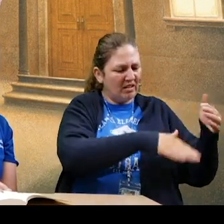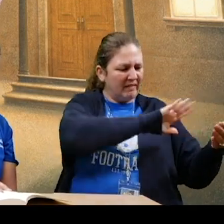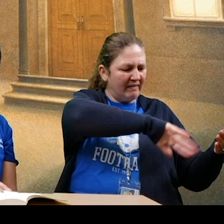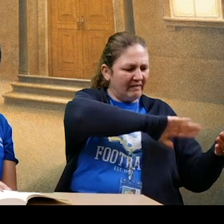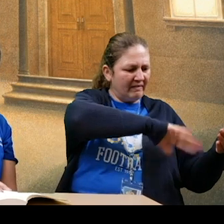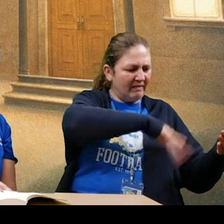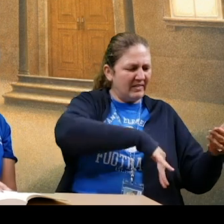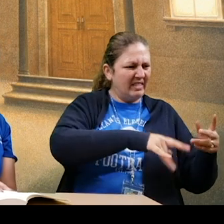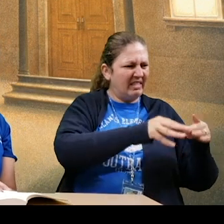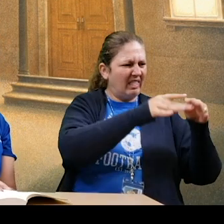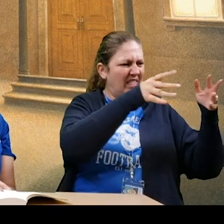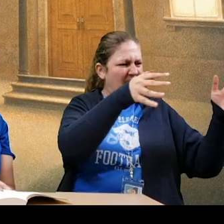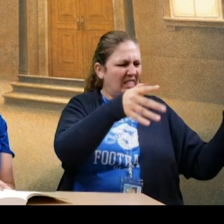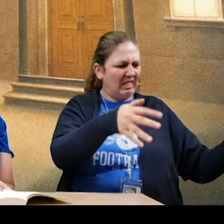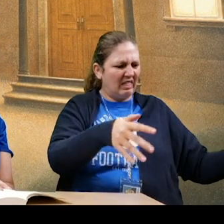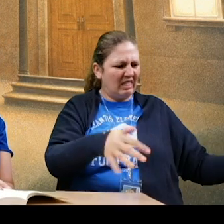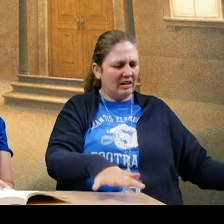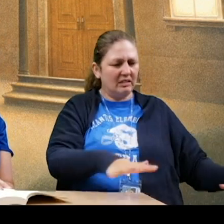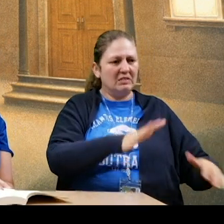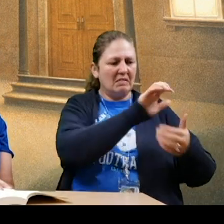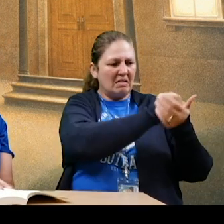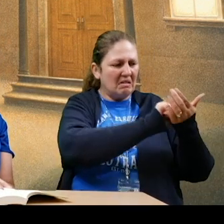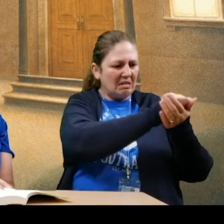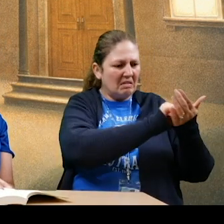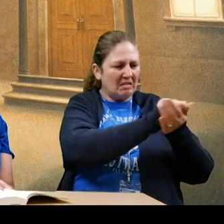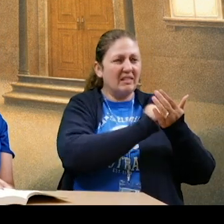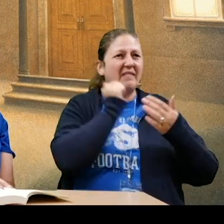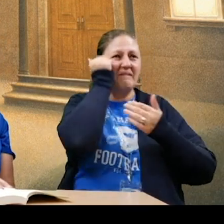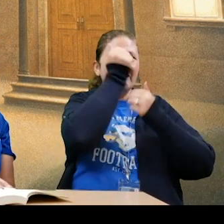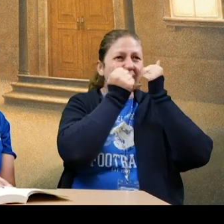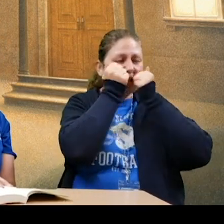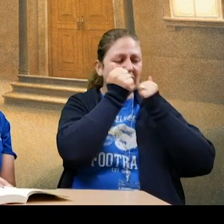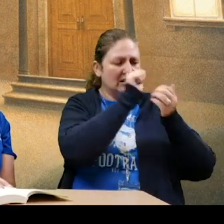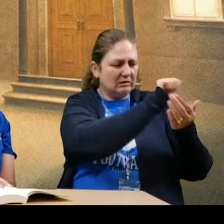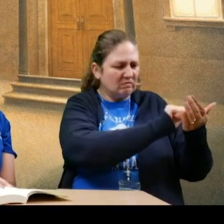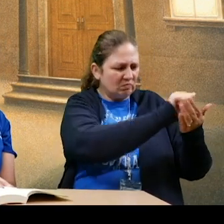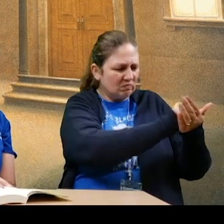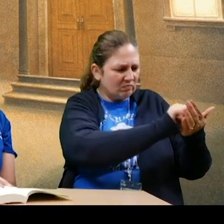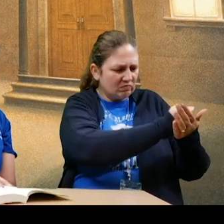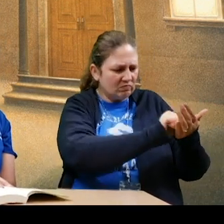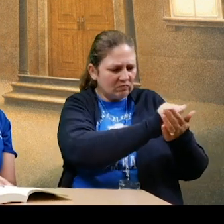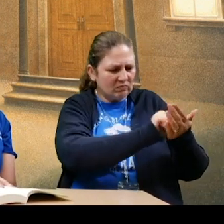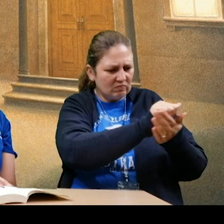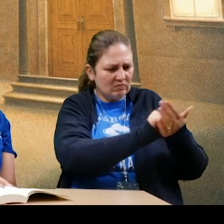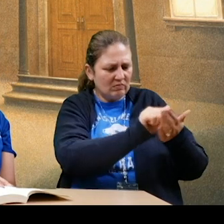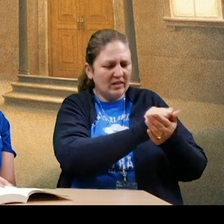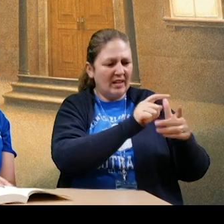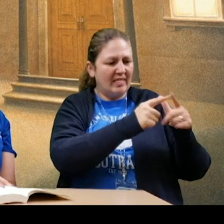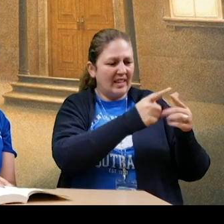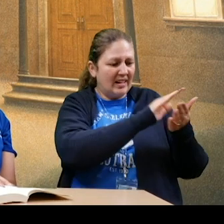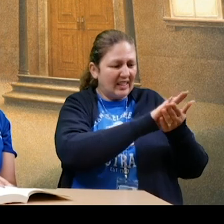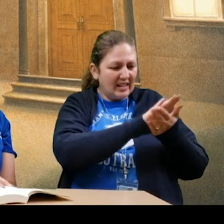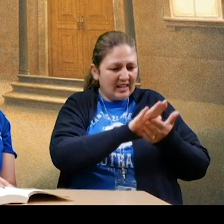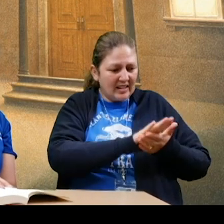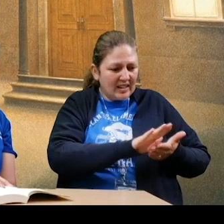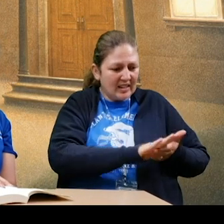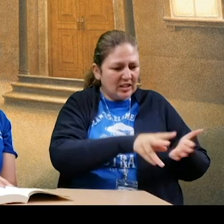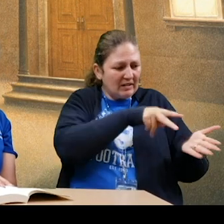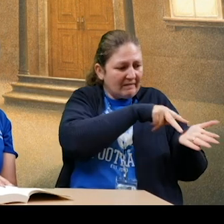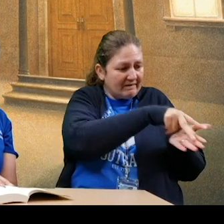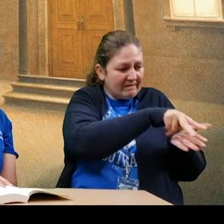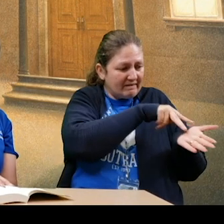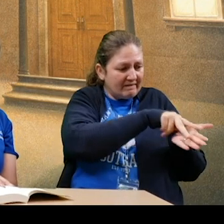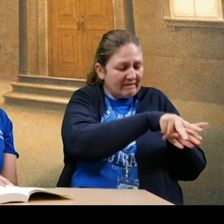his tail. She dusted his face with brutality and efficiency, and in her zeal to clean him, she